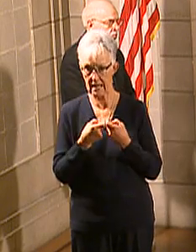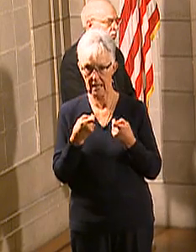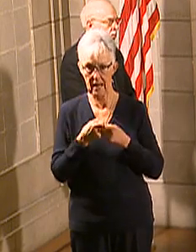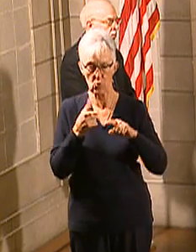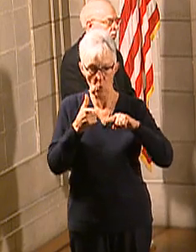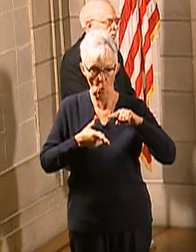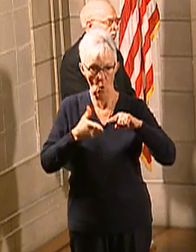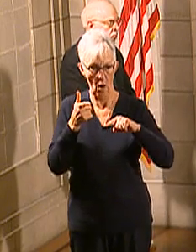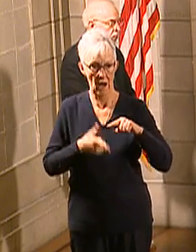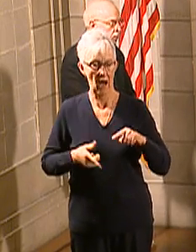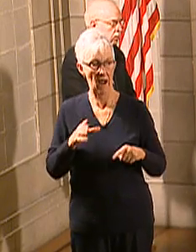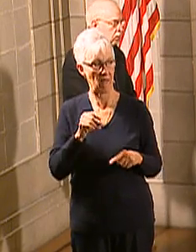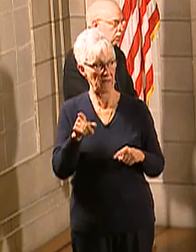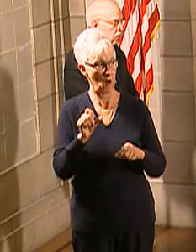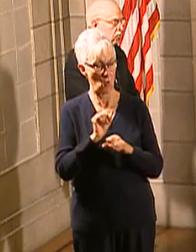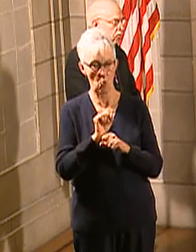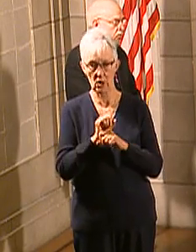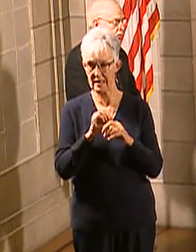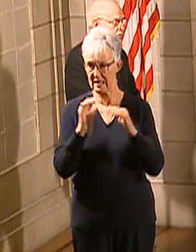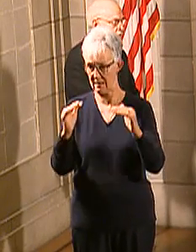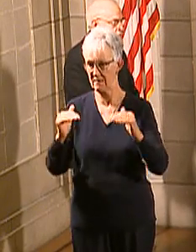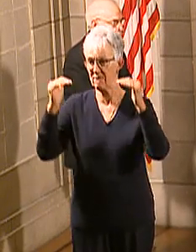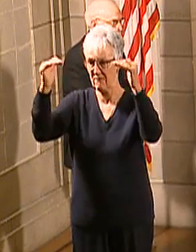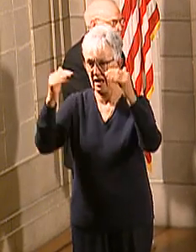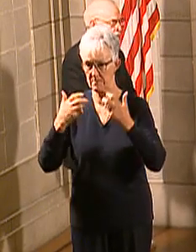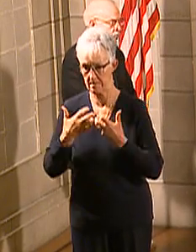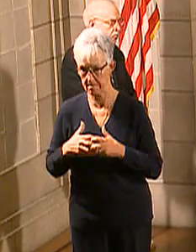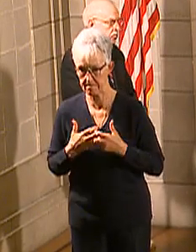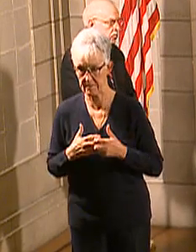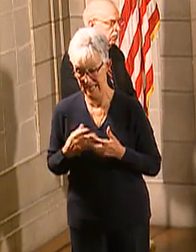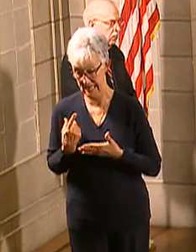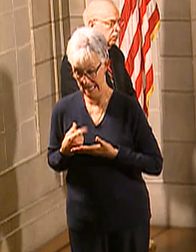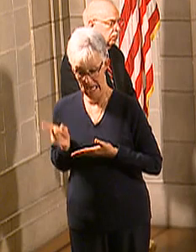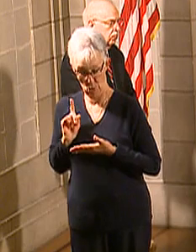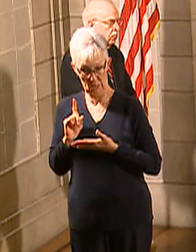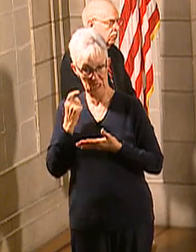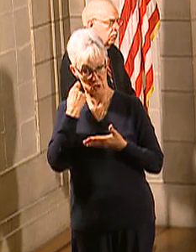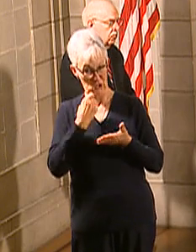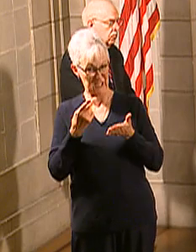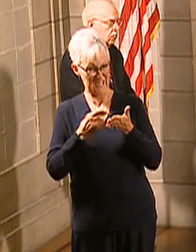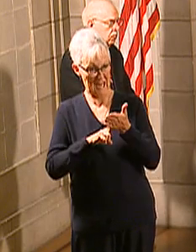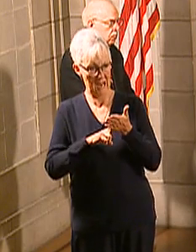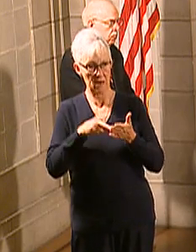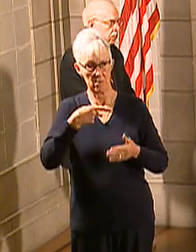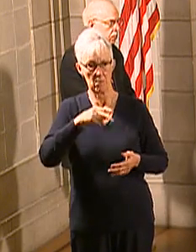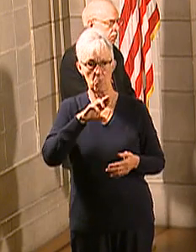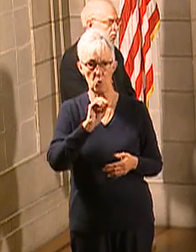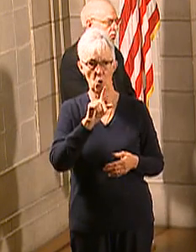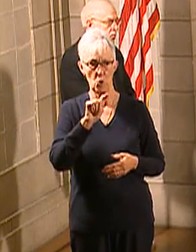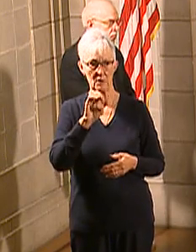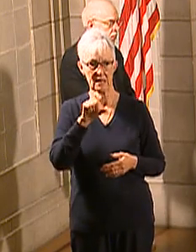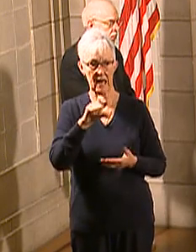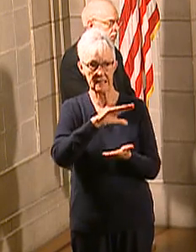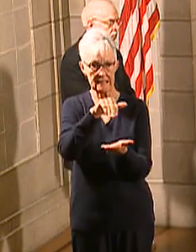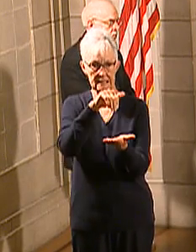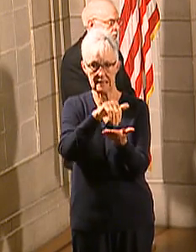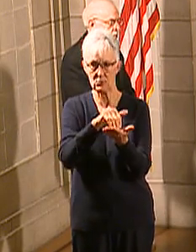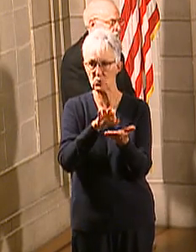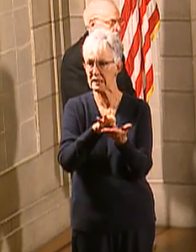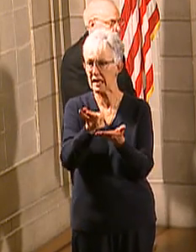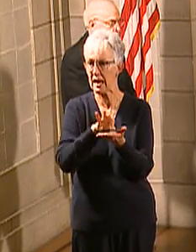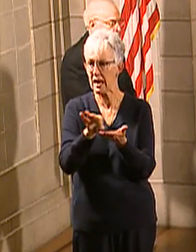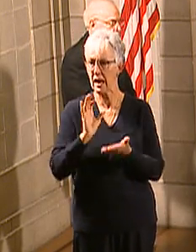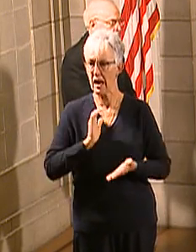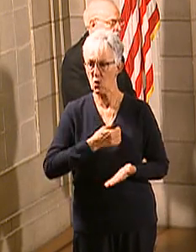they're exploring advanced manufacturing. And also just this last week, Protex Central Accounting will be our first business